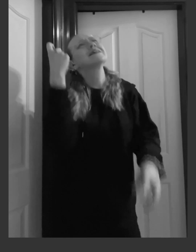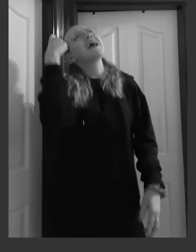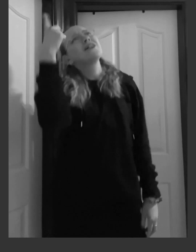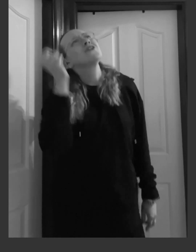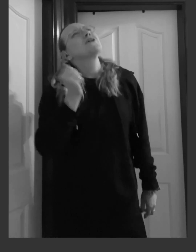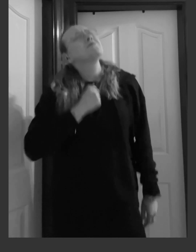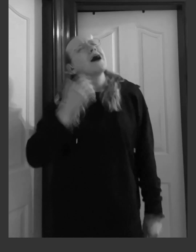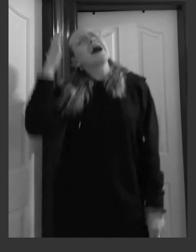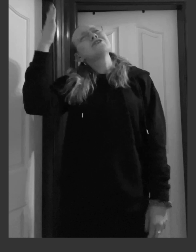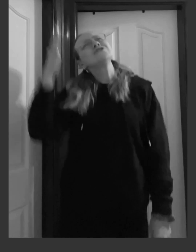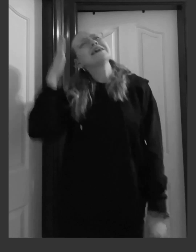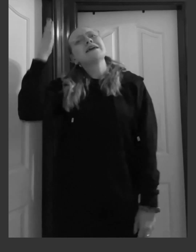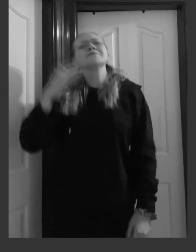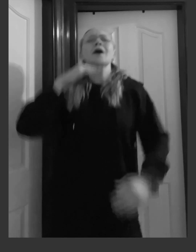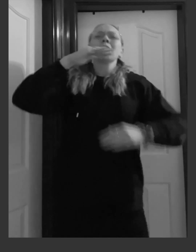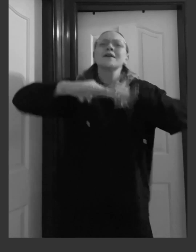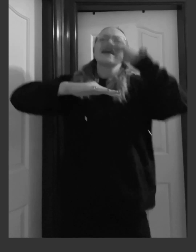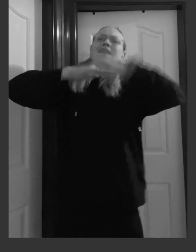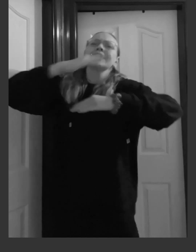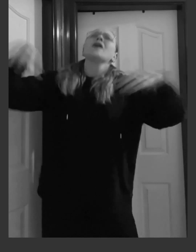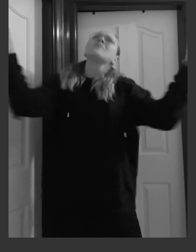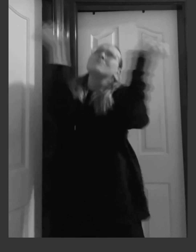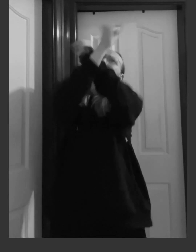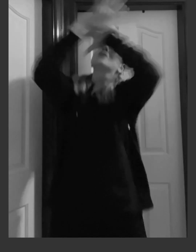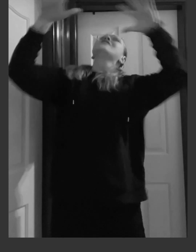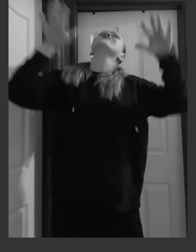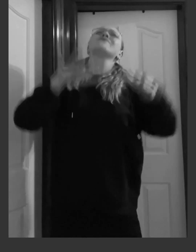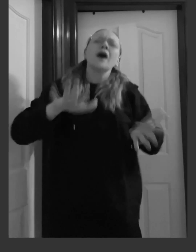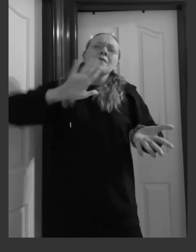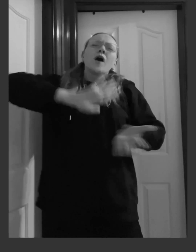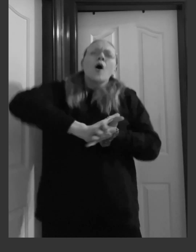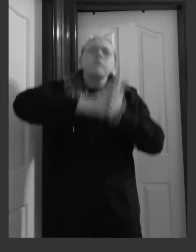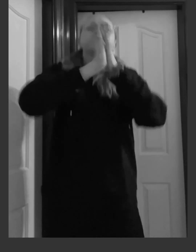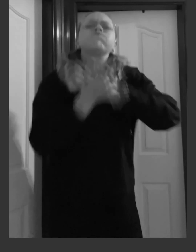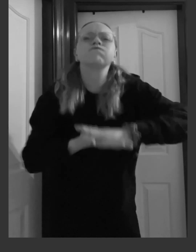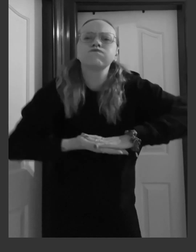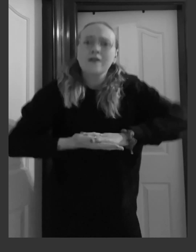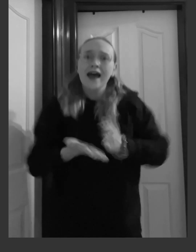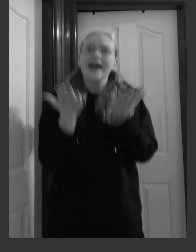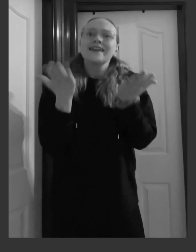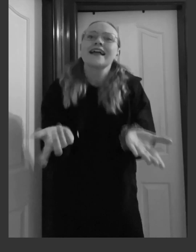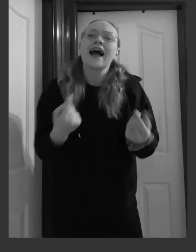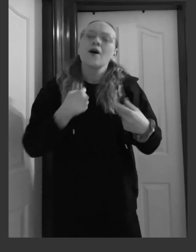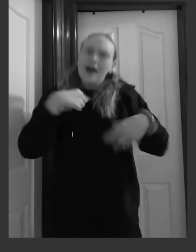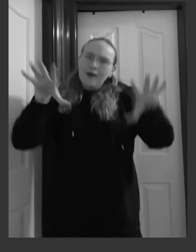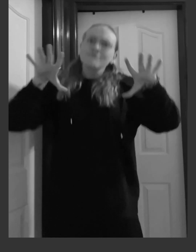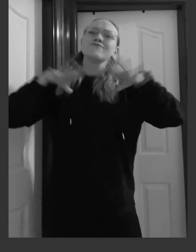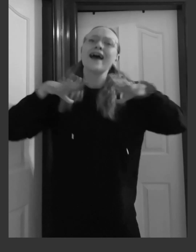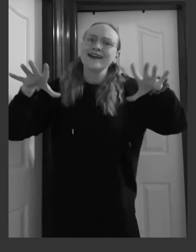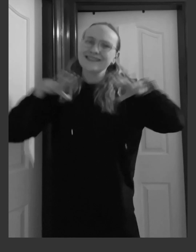look at my dreams Building bridges from the seas Now I'm ready